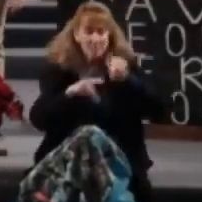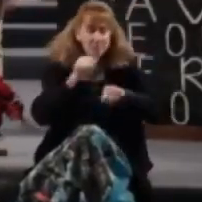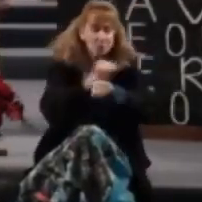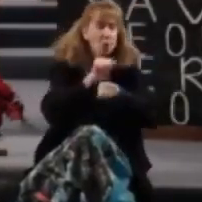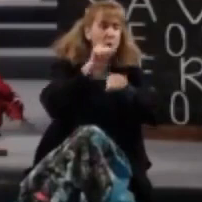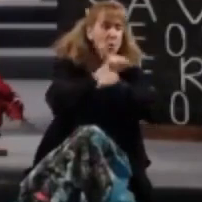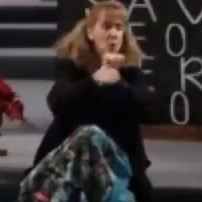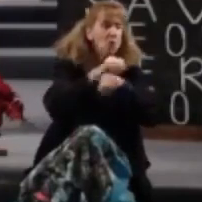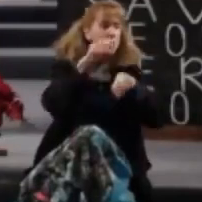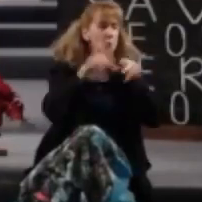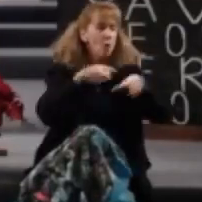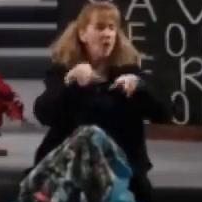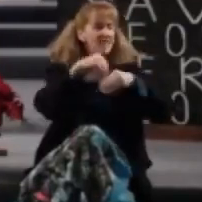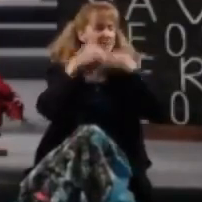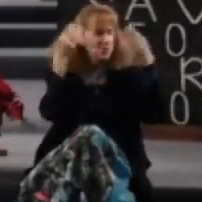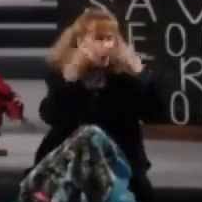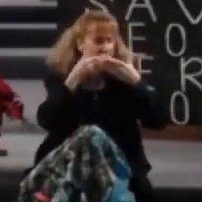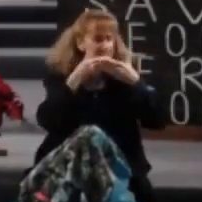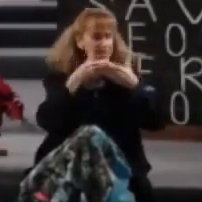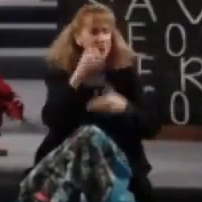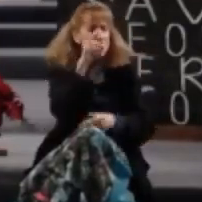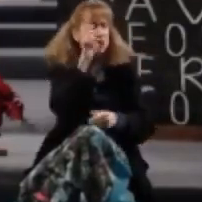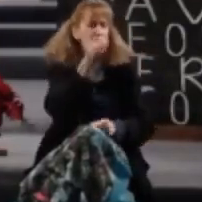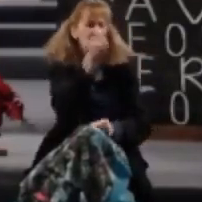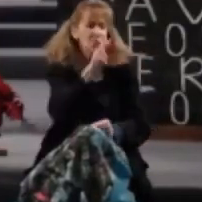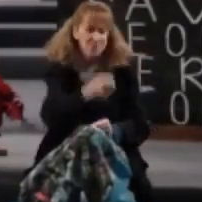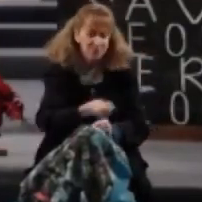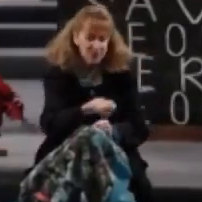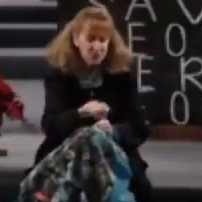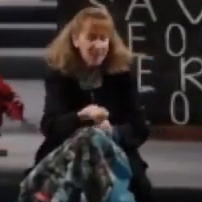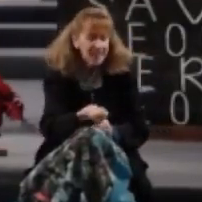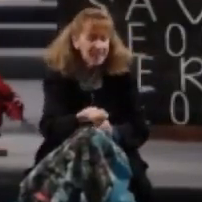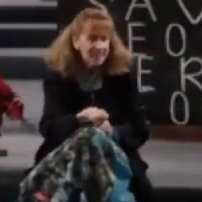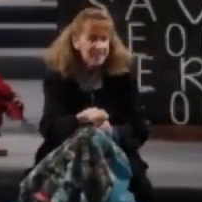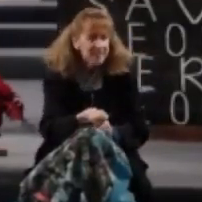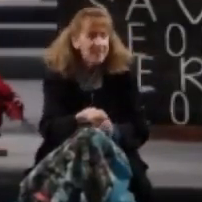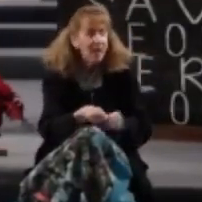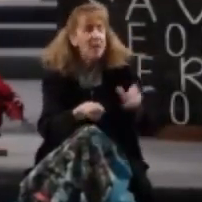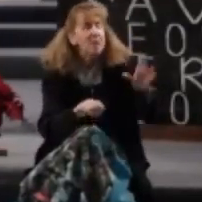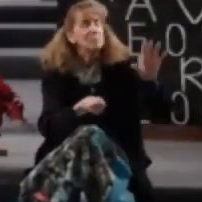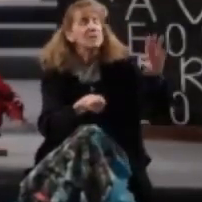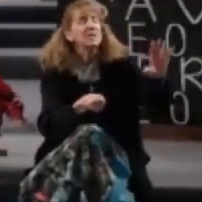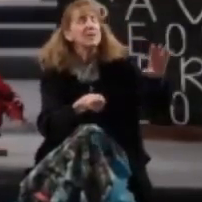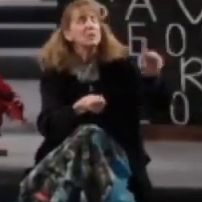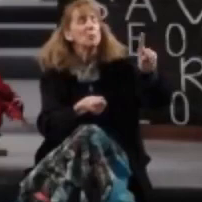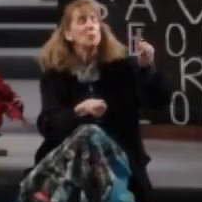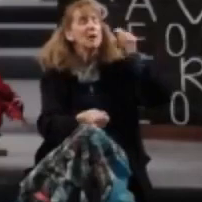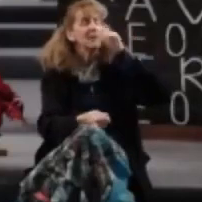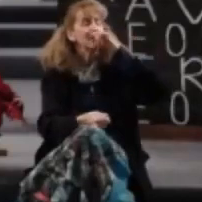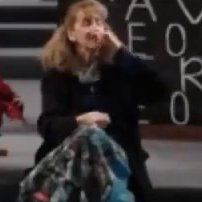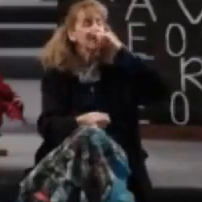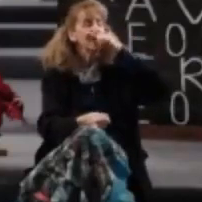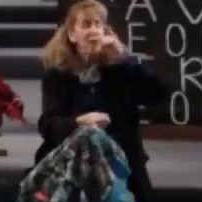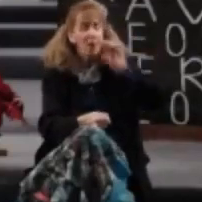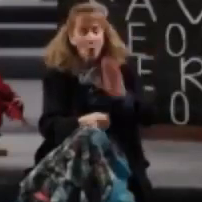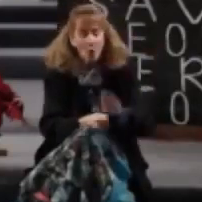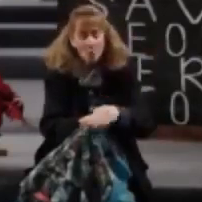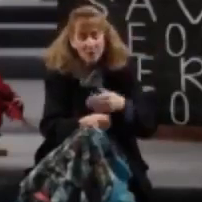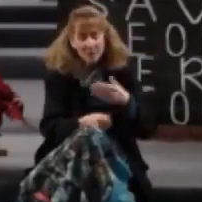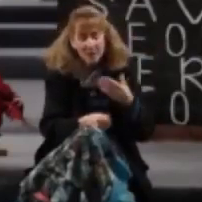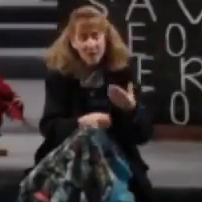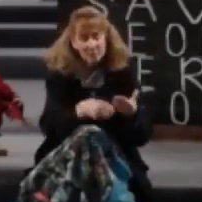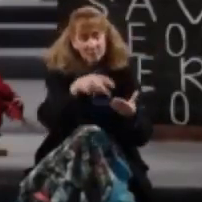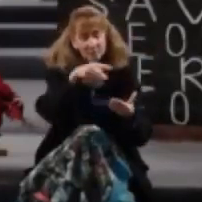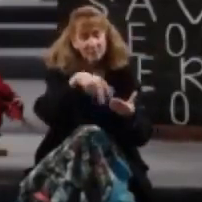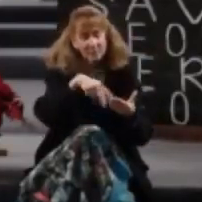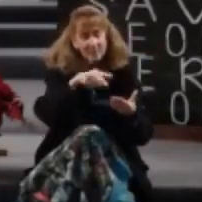in darkness could really use a flashlight. And about that time, somebody finally found Isaiah chapter 9, verse